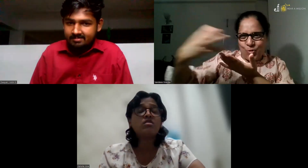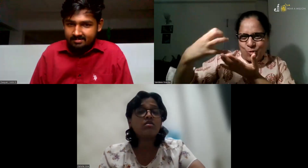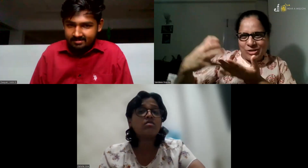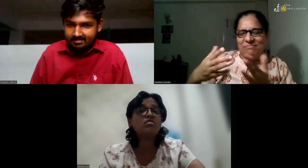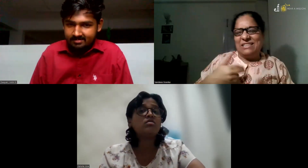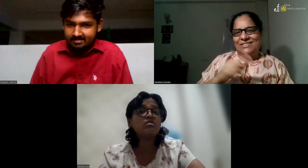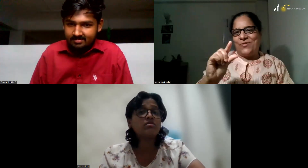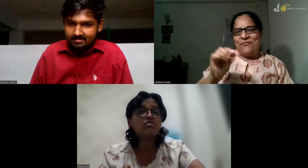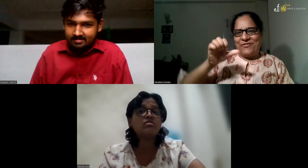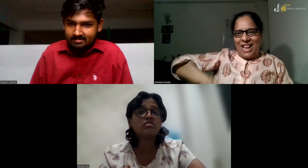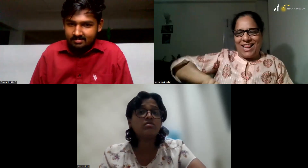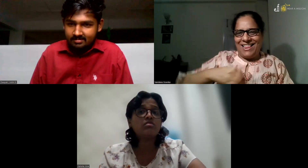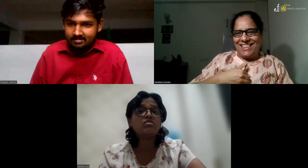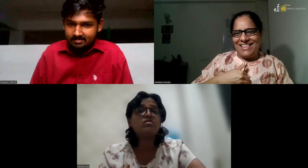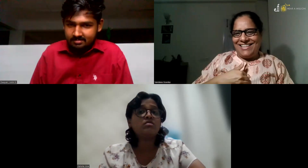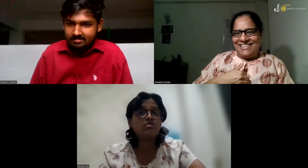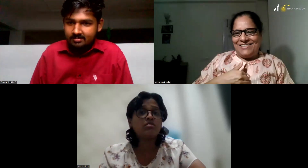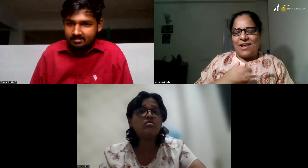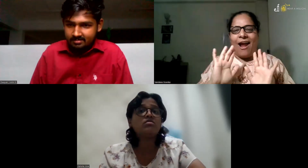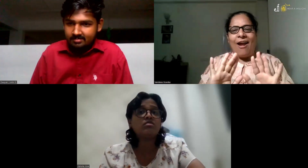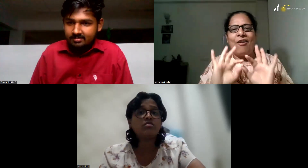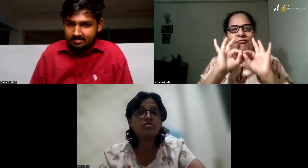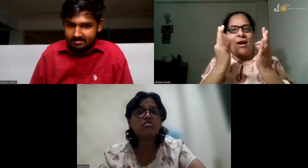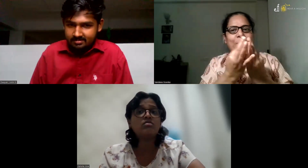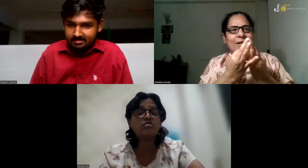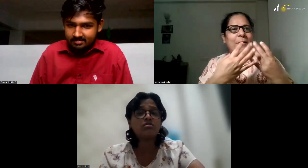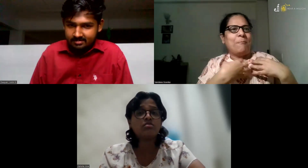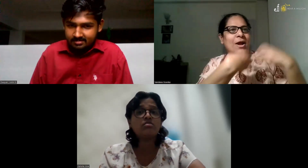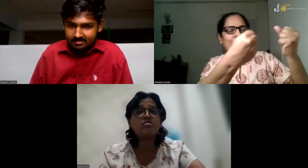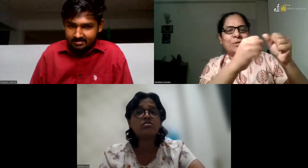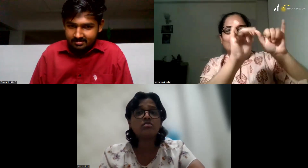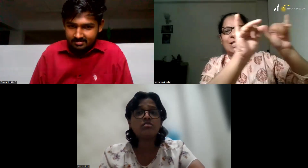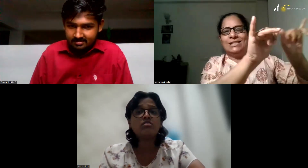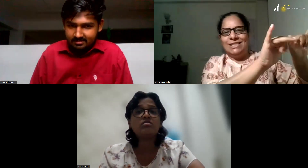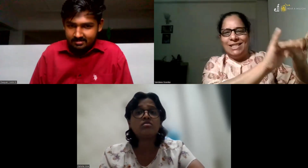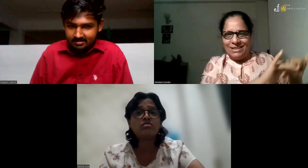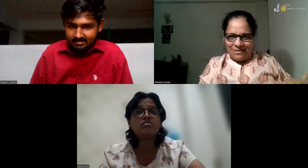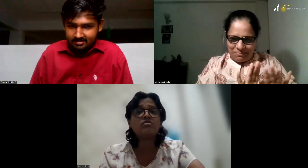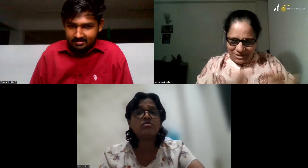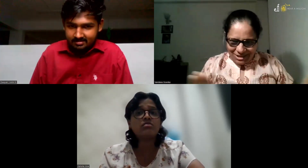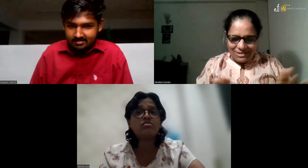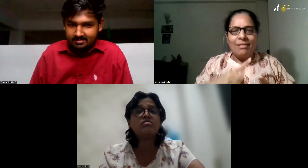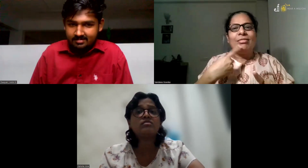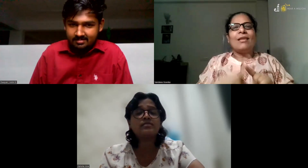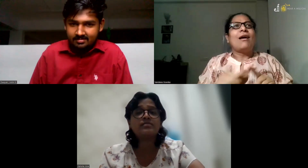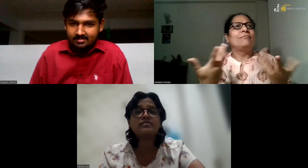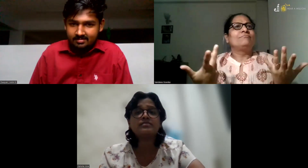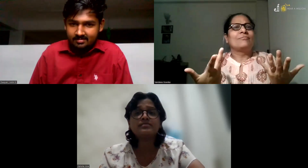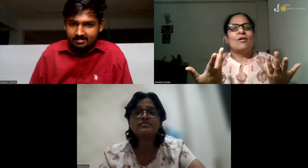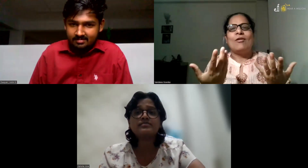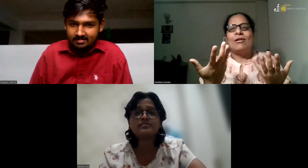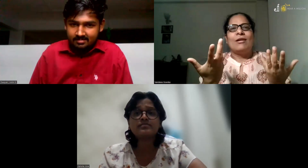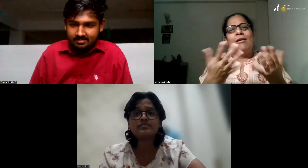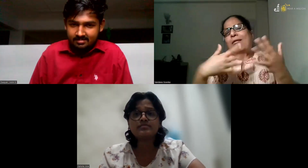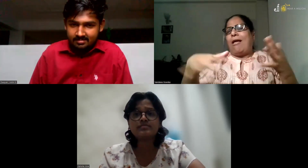There they could record they could have the video recordings, and we might get raped